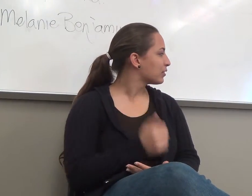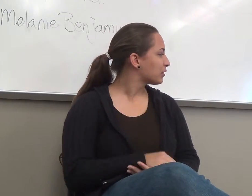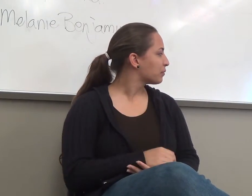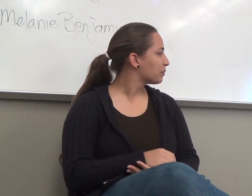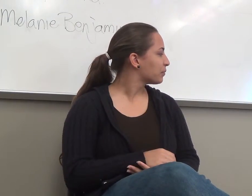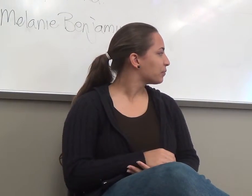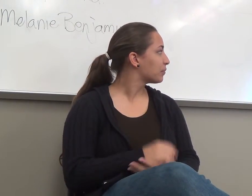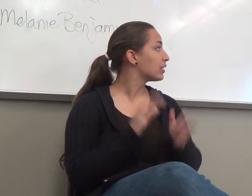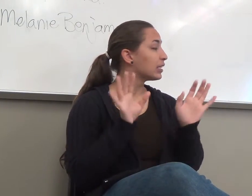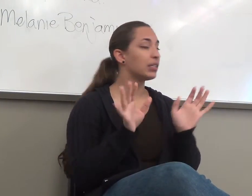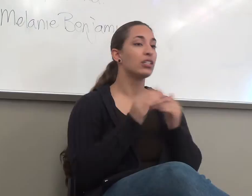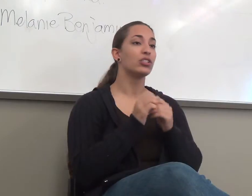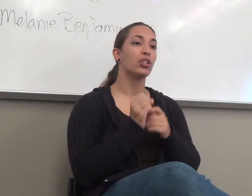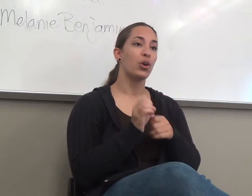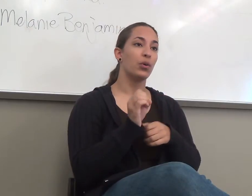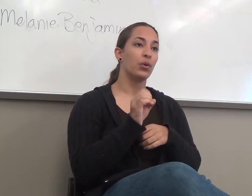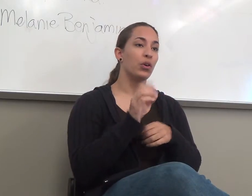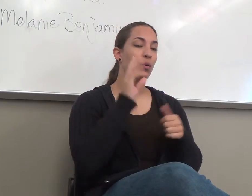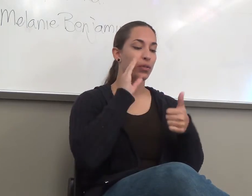Is A going to be the first sentence?